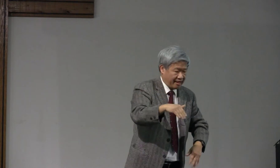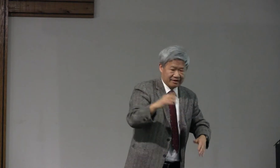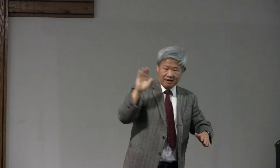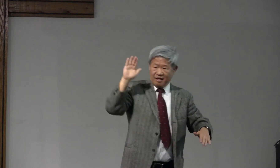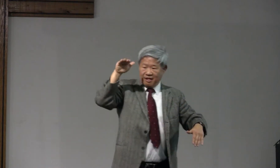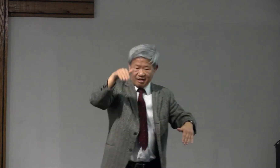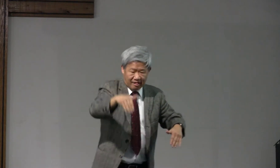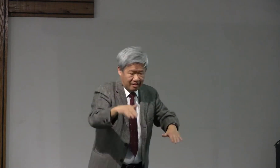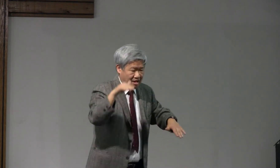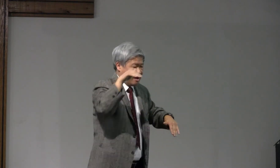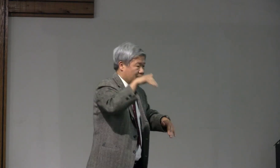women.